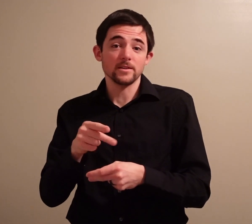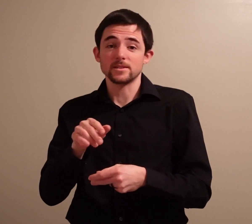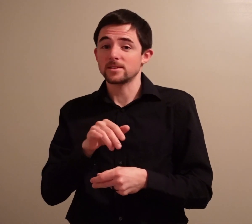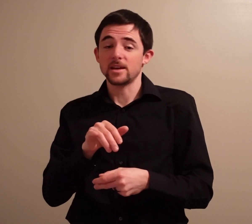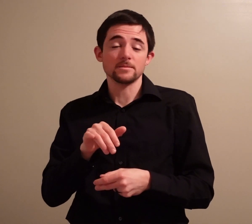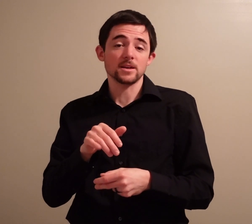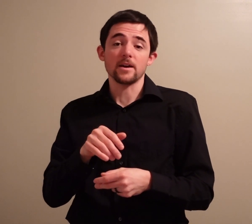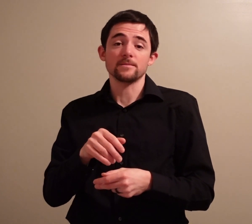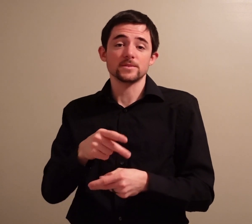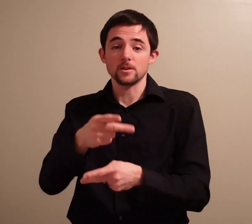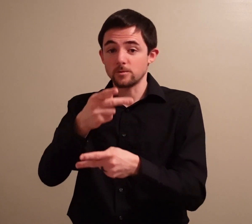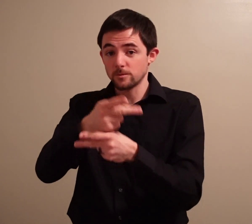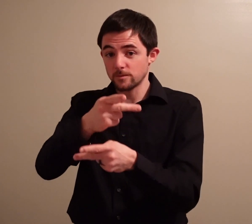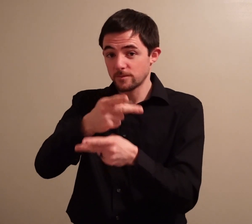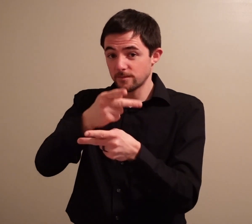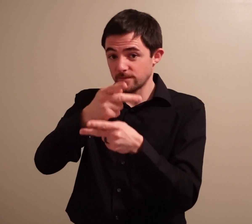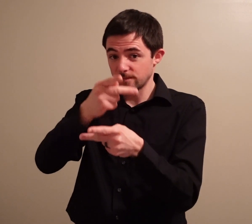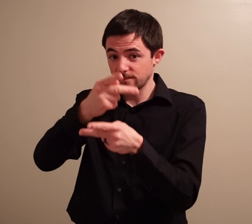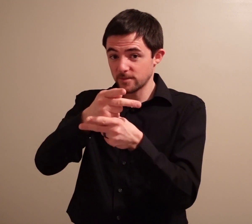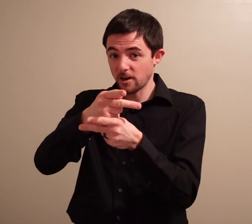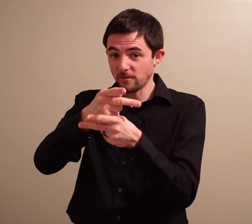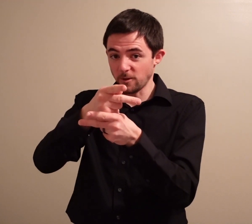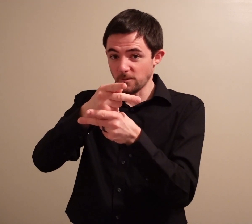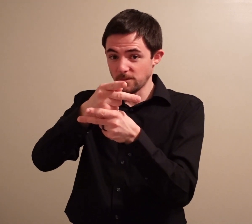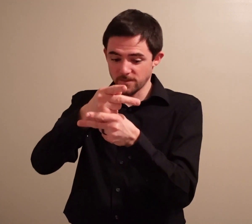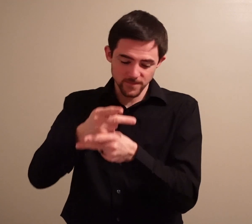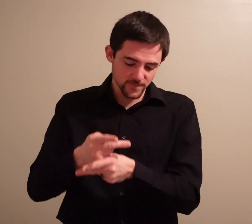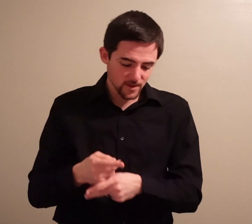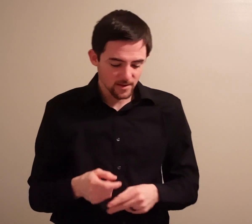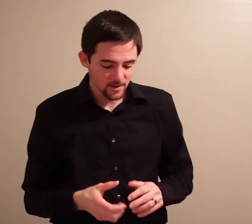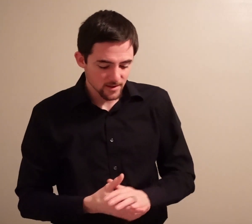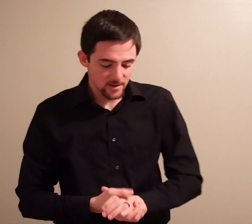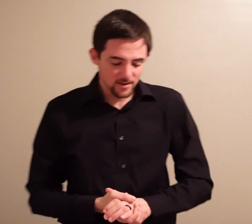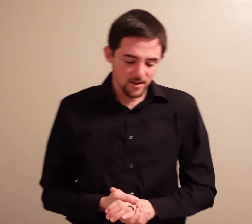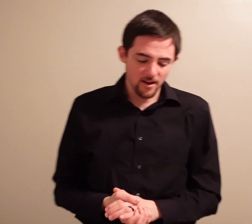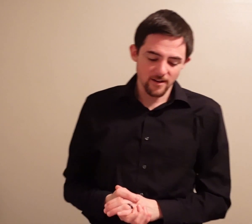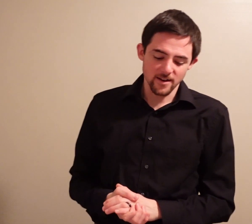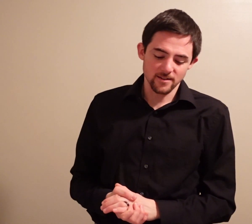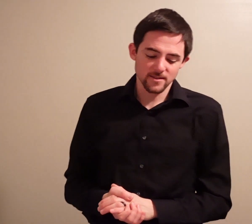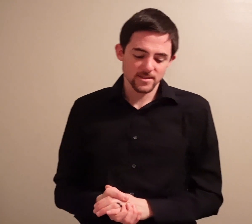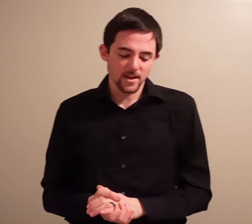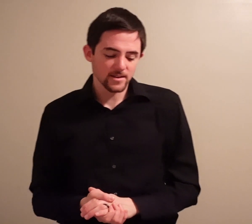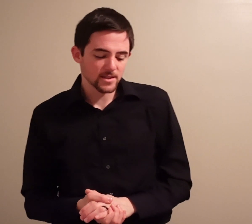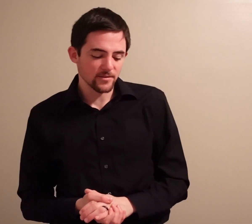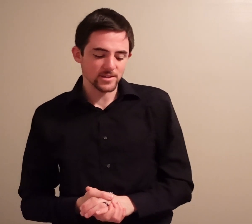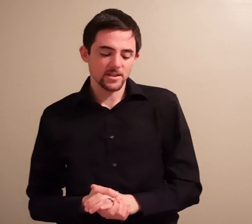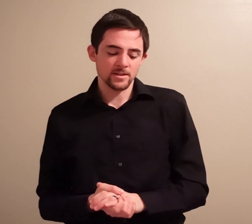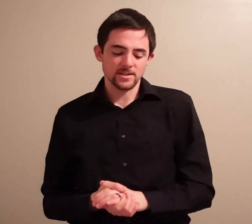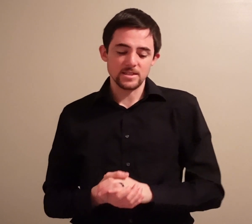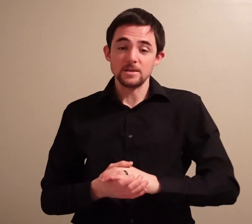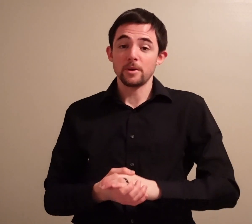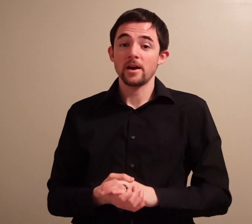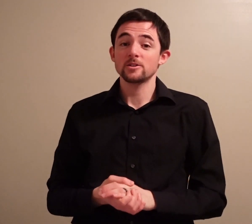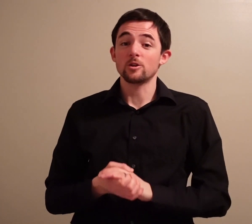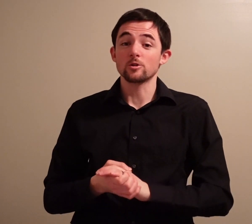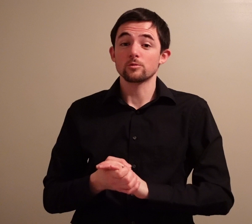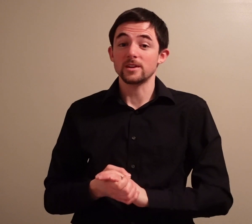the same sign, so careful. Alright, sign 17 is depend or